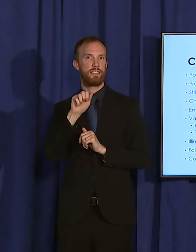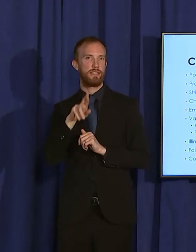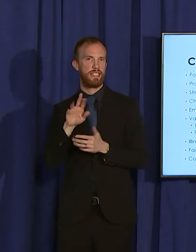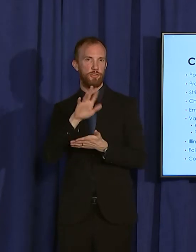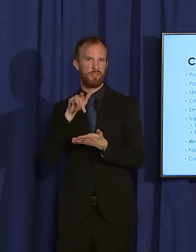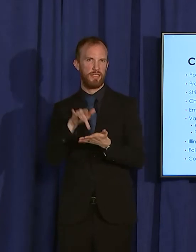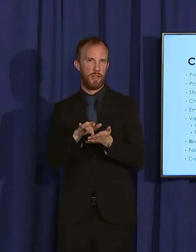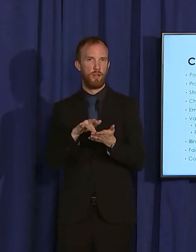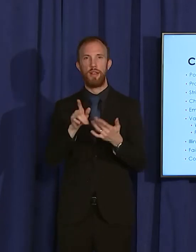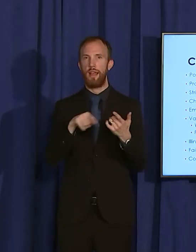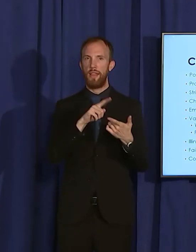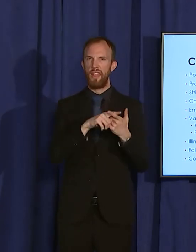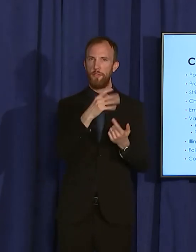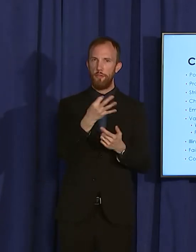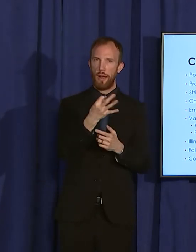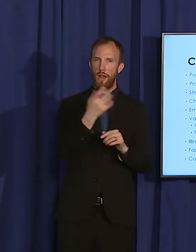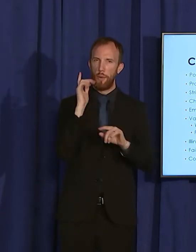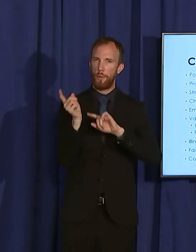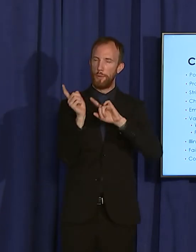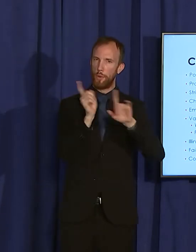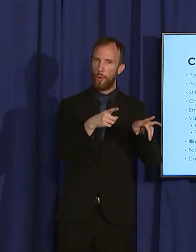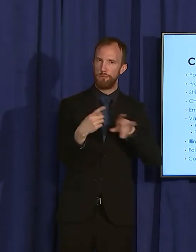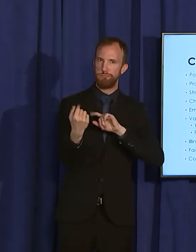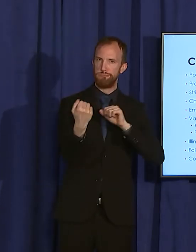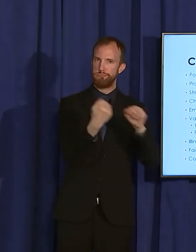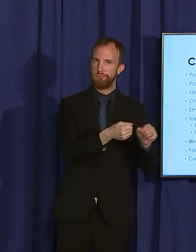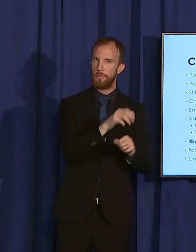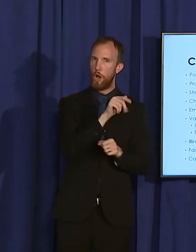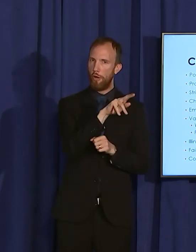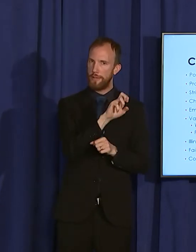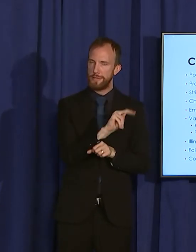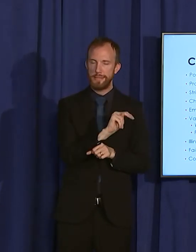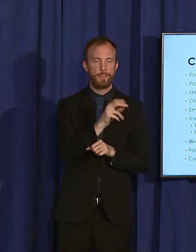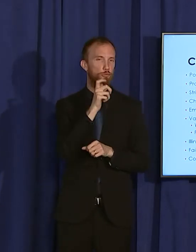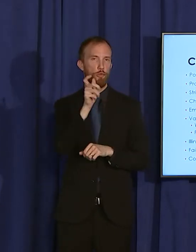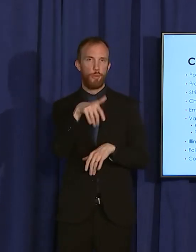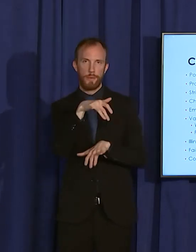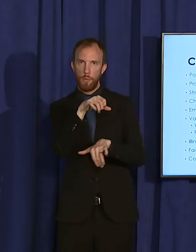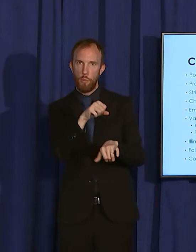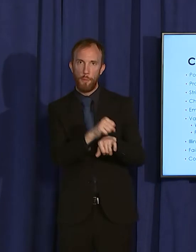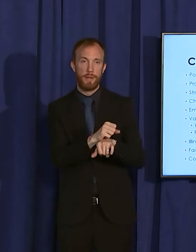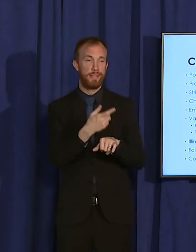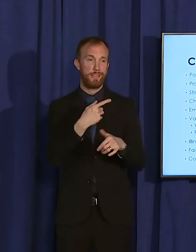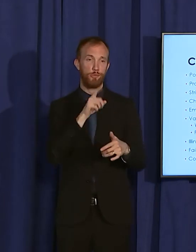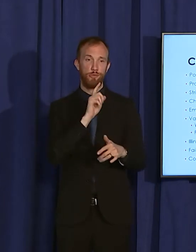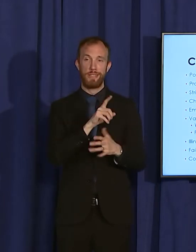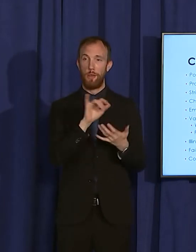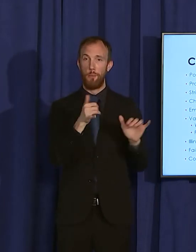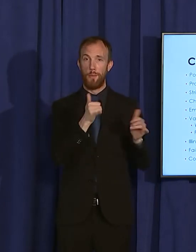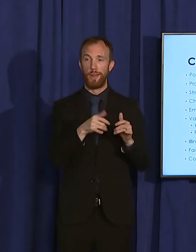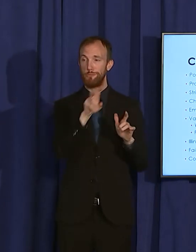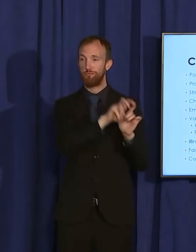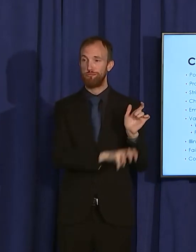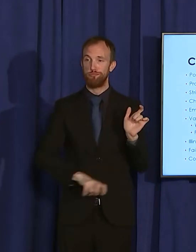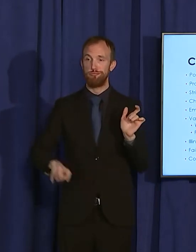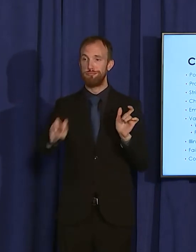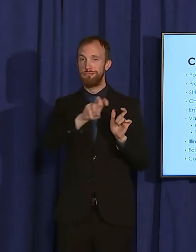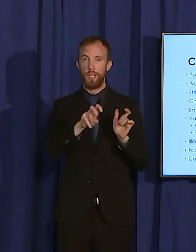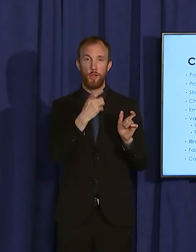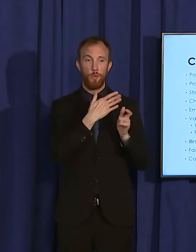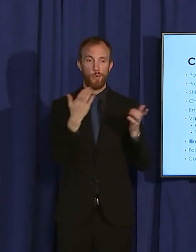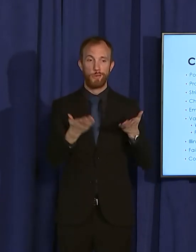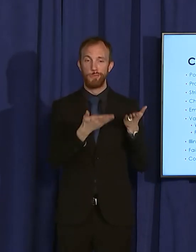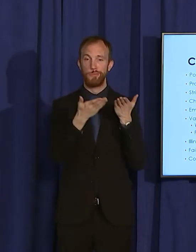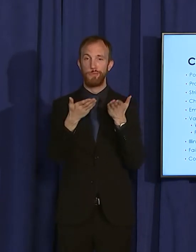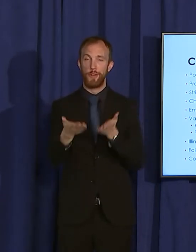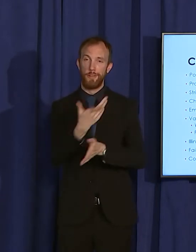West Chicago Avenue Library. Again, no appointment needed. The idea here is to bring the party, bring the vaccine, and really have this be a convenient way